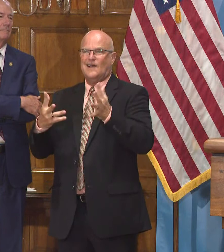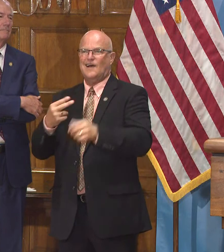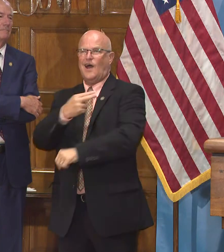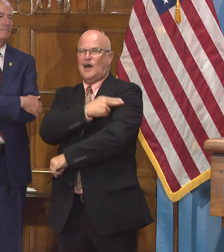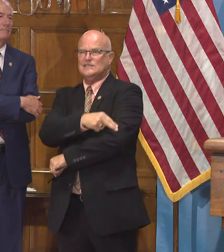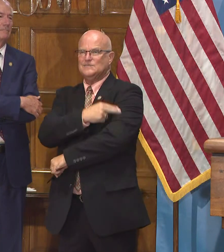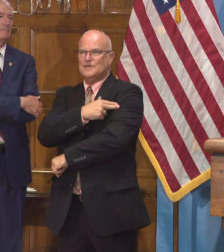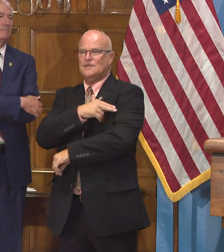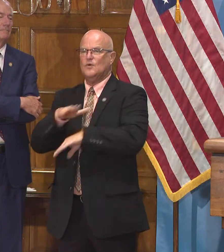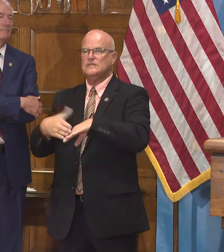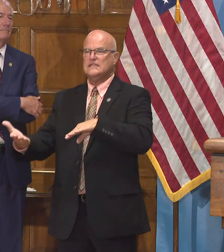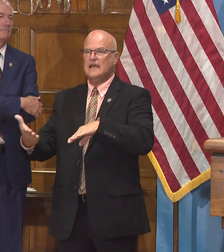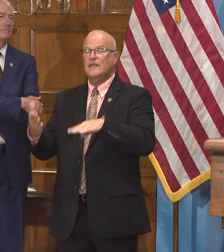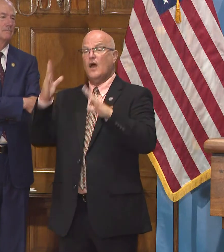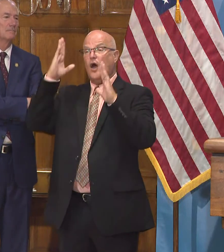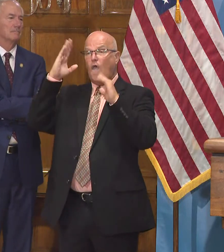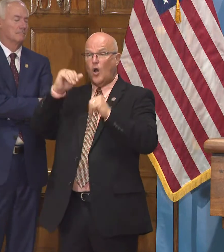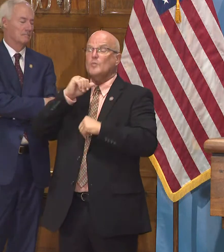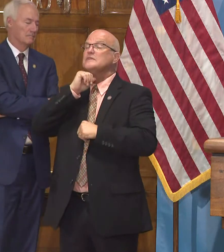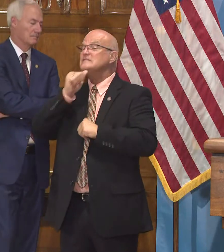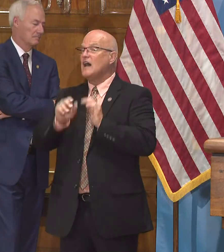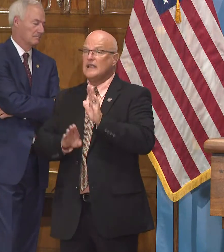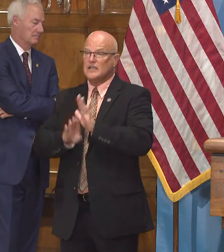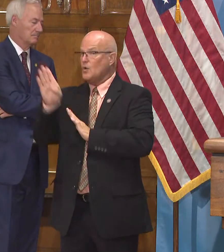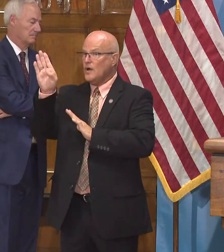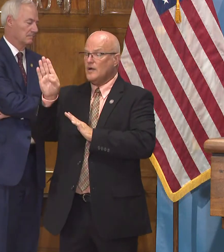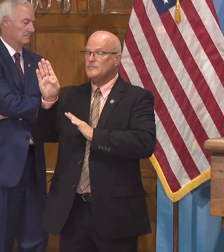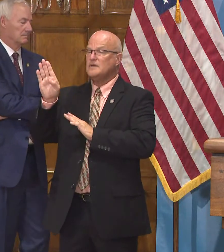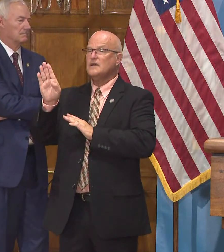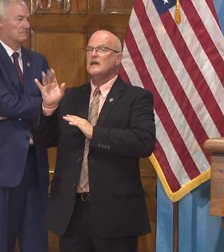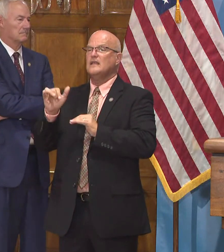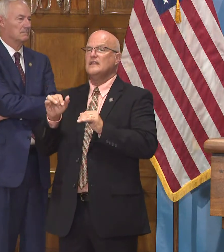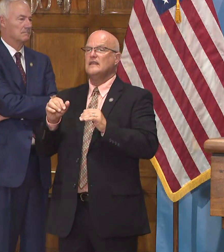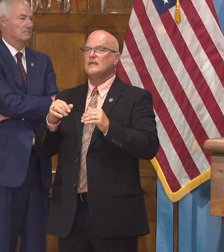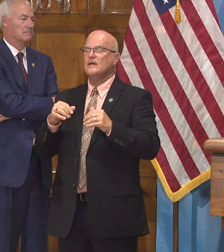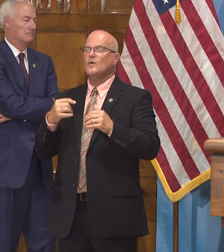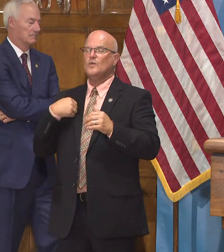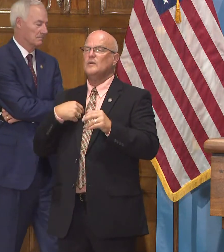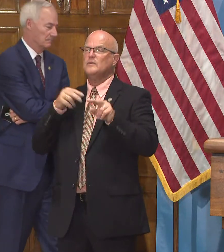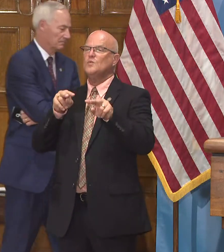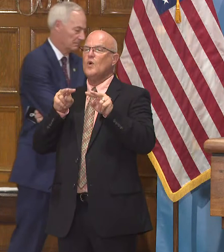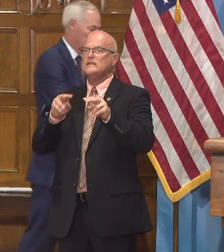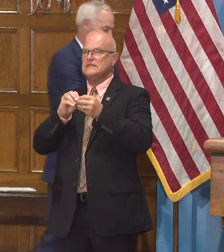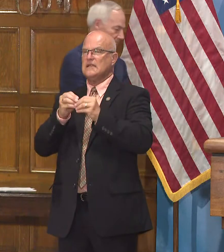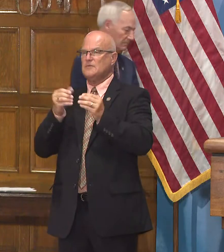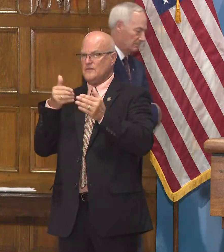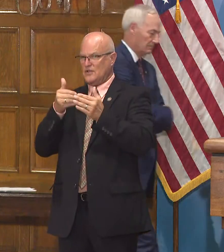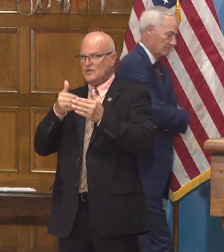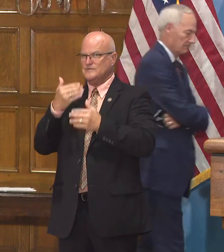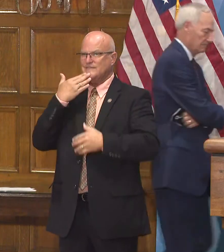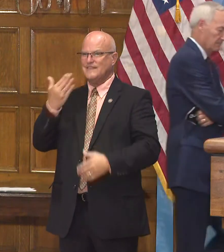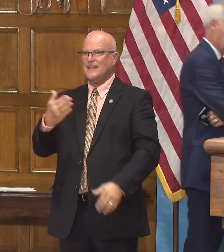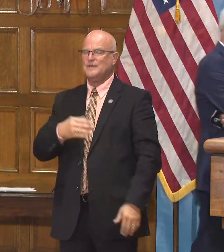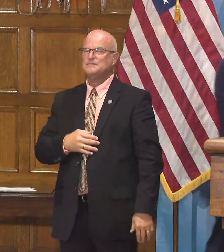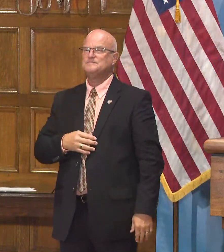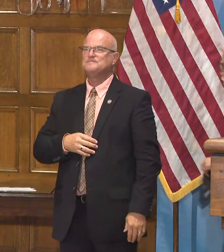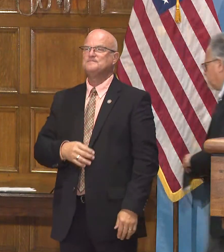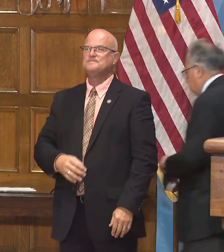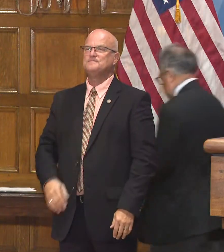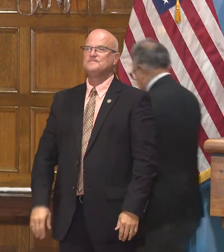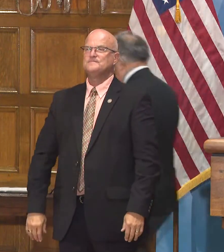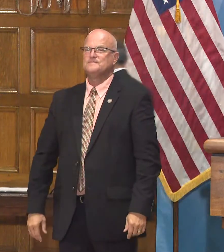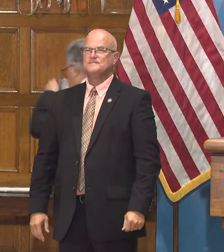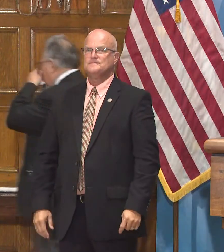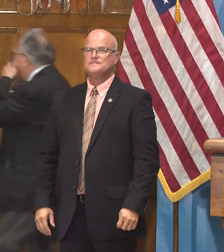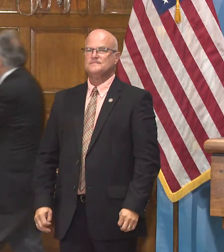or deaths, and we hope that those are not going to go up. They've maintained themselves steady, so we will be watching this very closely. Thank you.